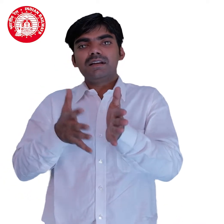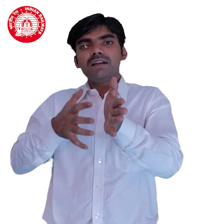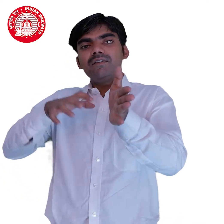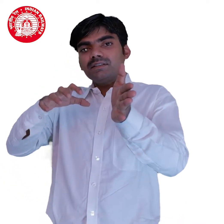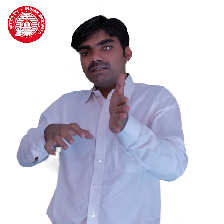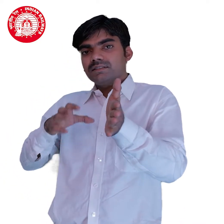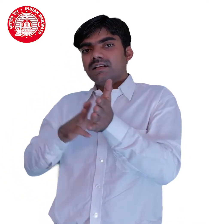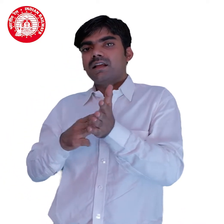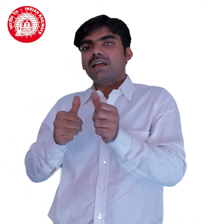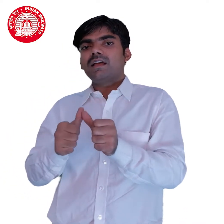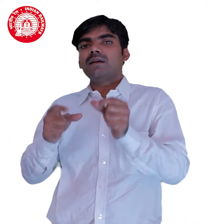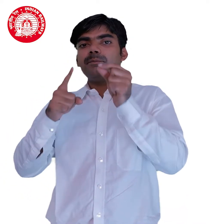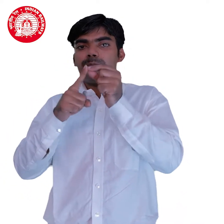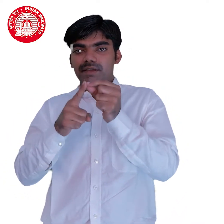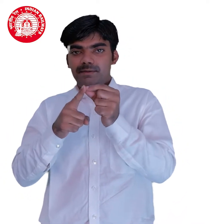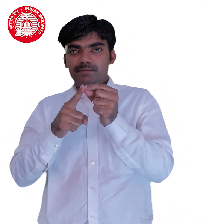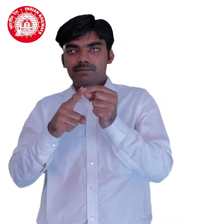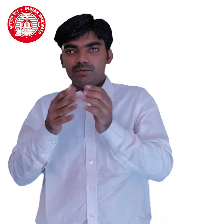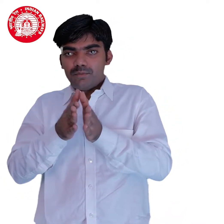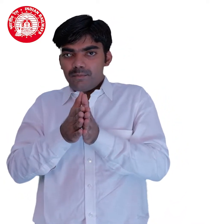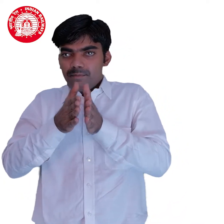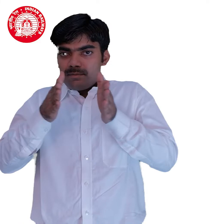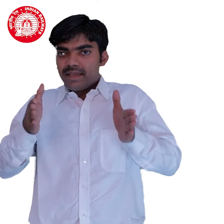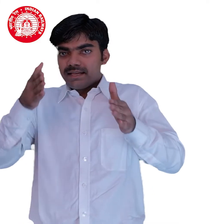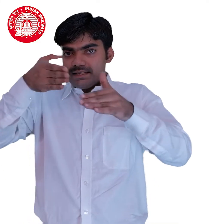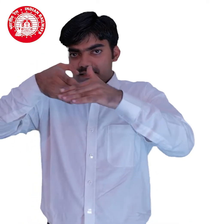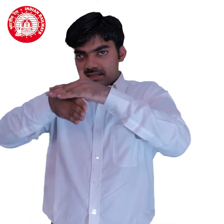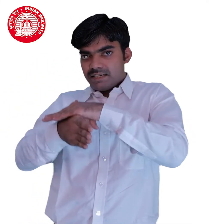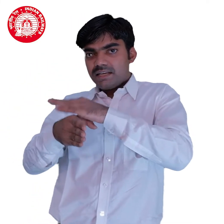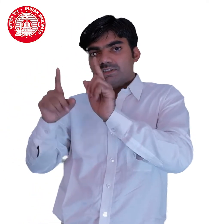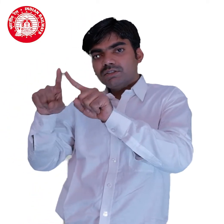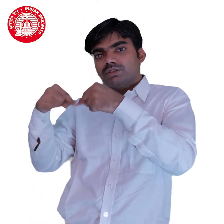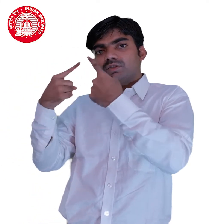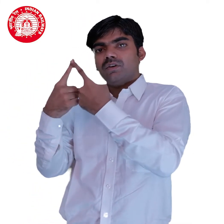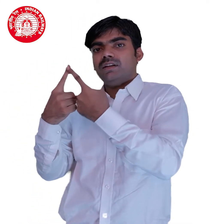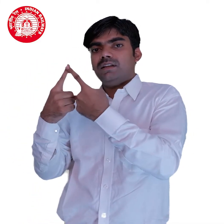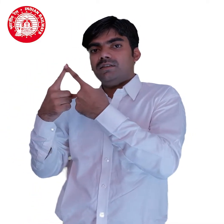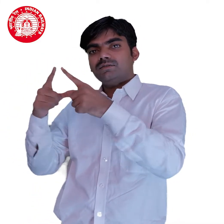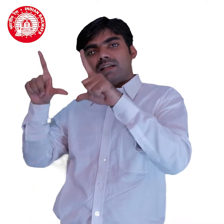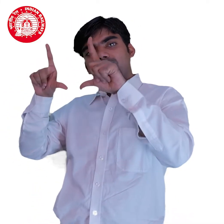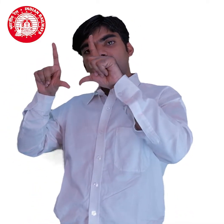the overview of the station has been installed in the main entry hall.